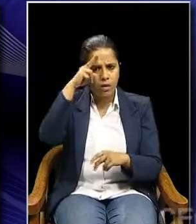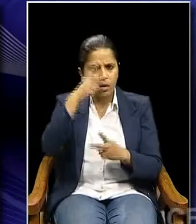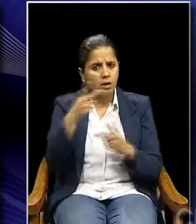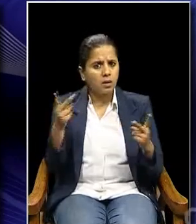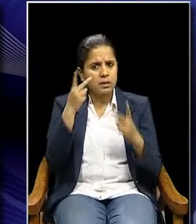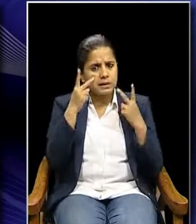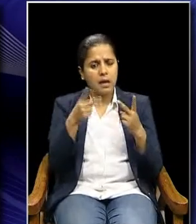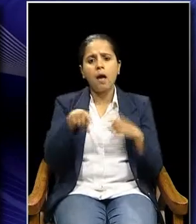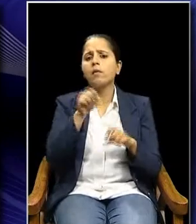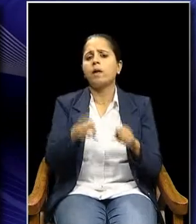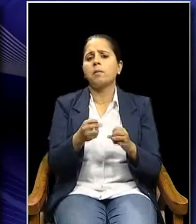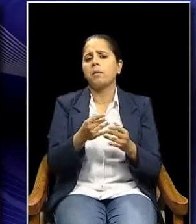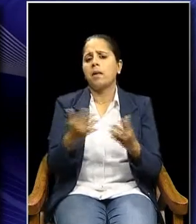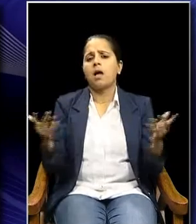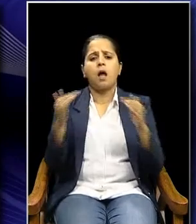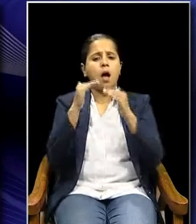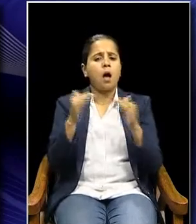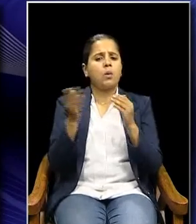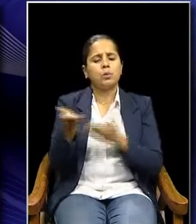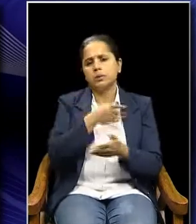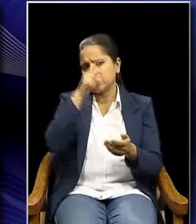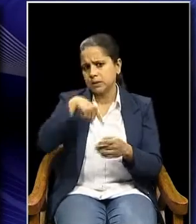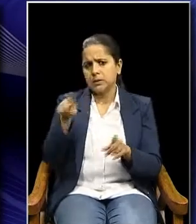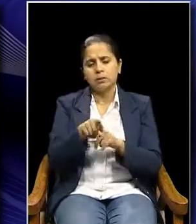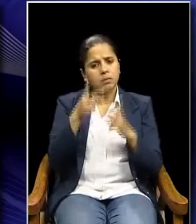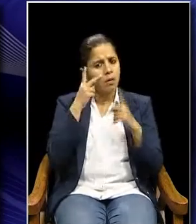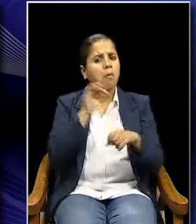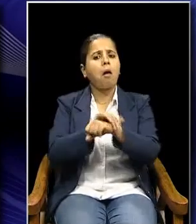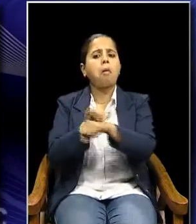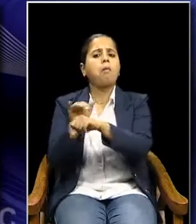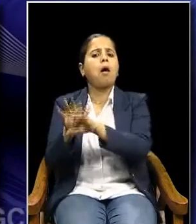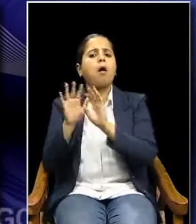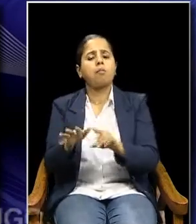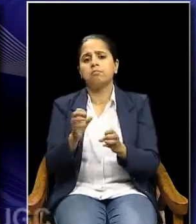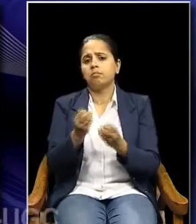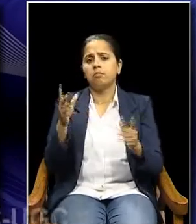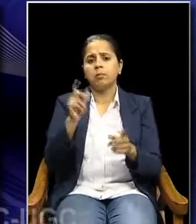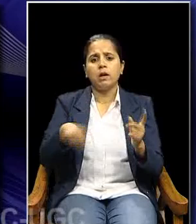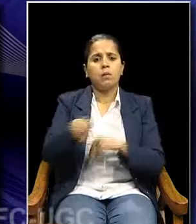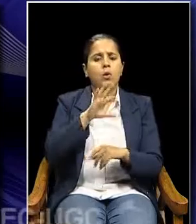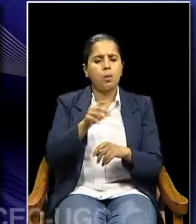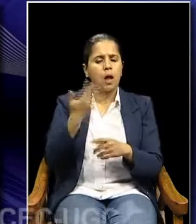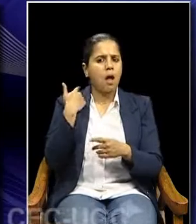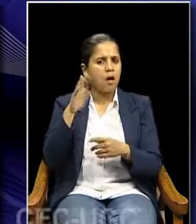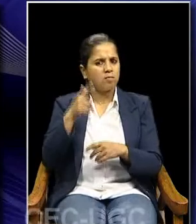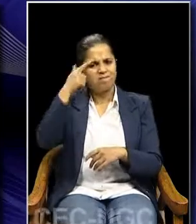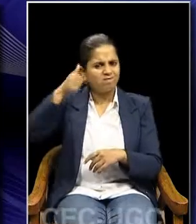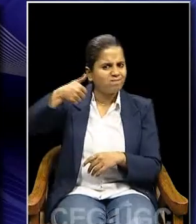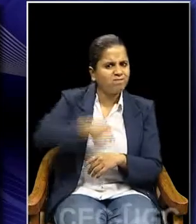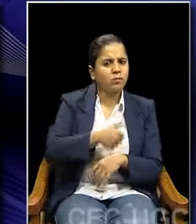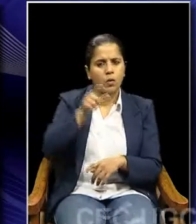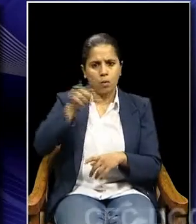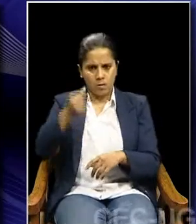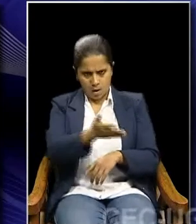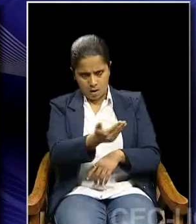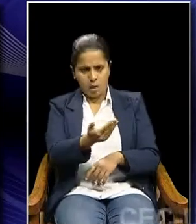be seen in many households of India, and how the people, they got in a way exploited by the money lenders at